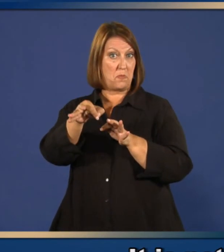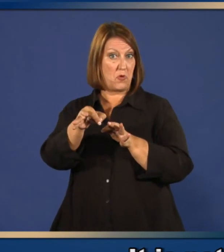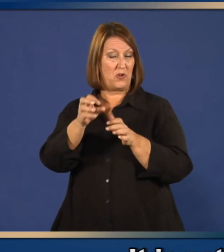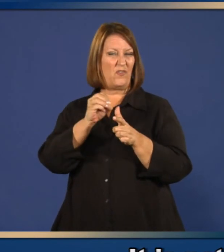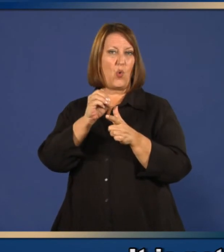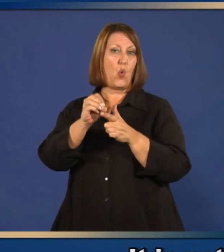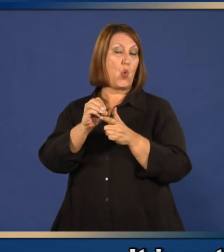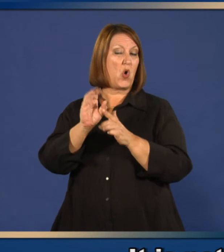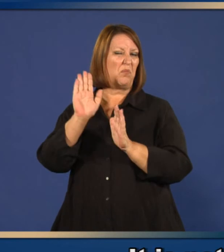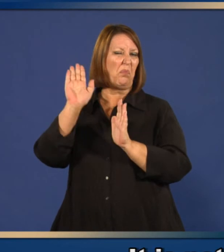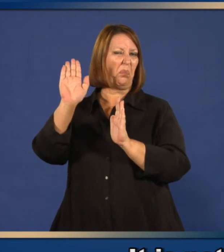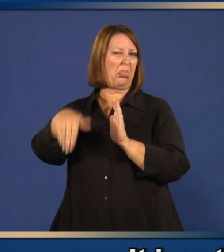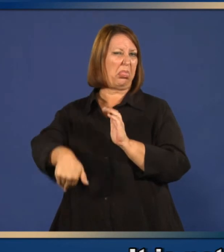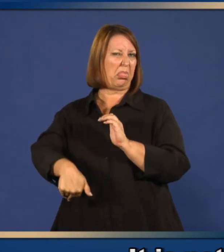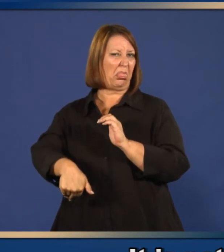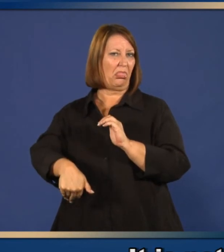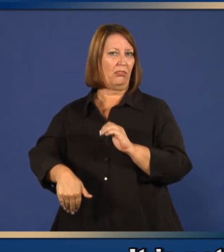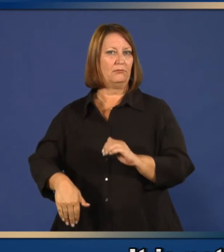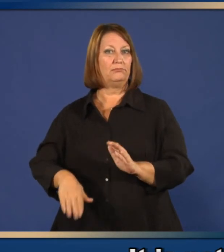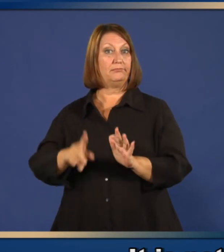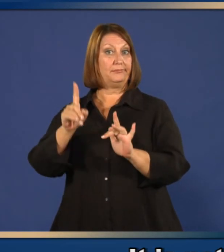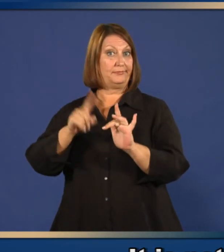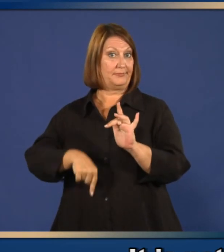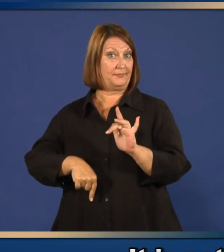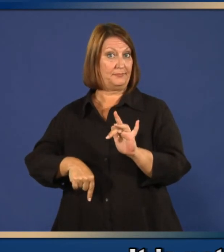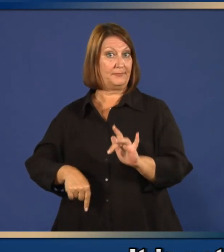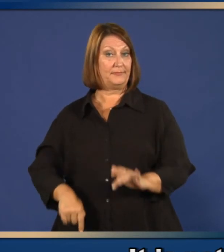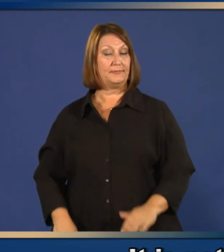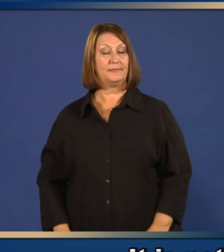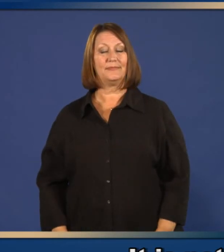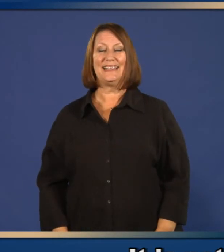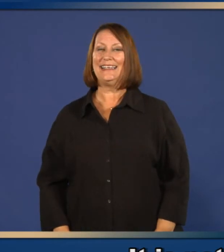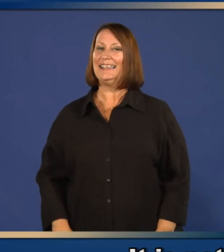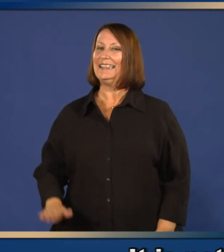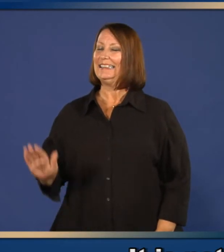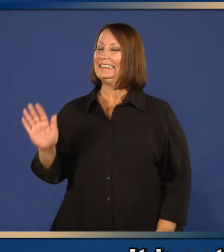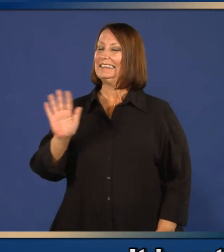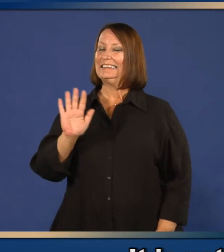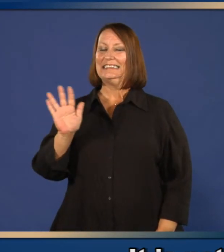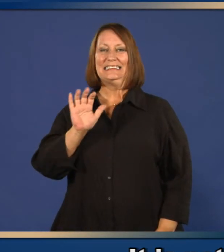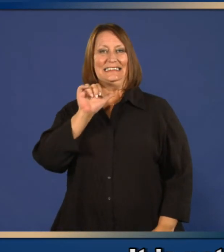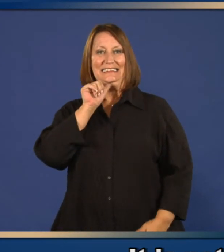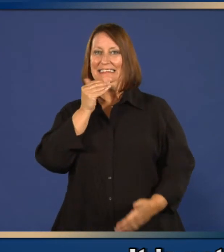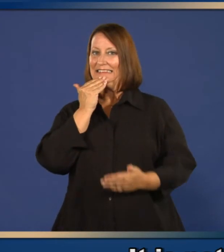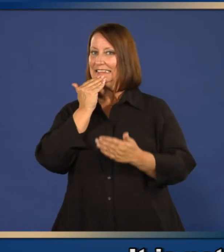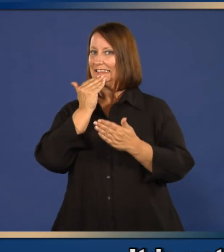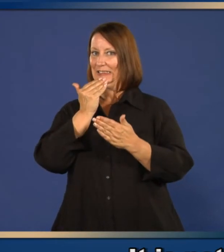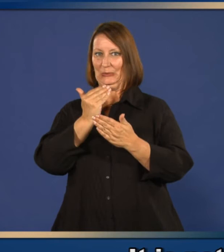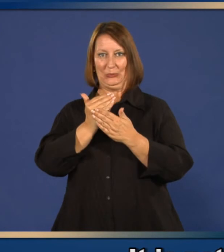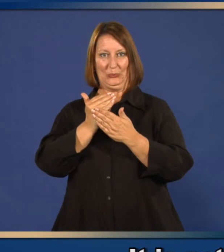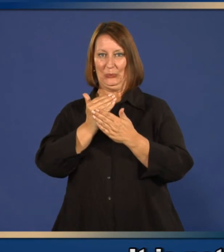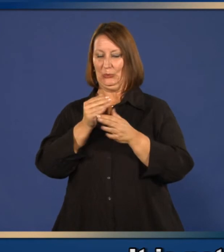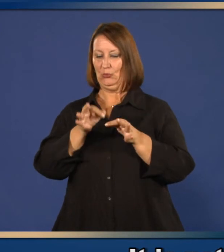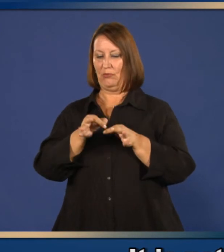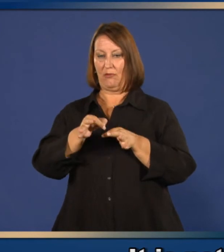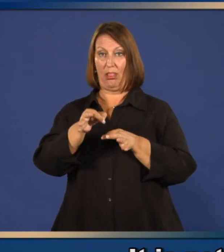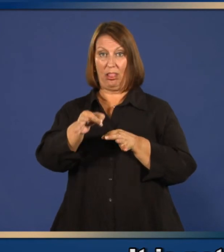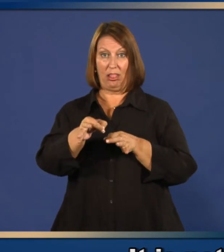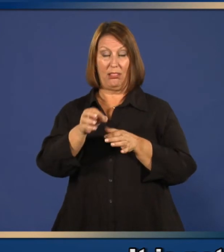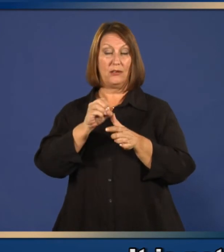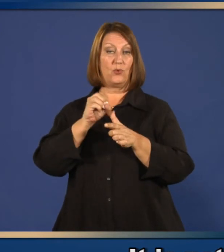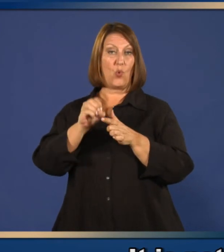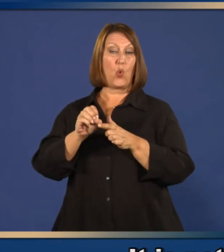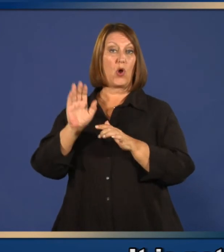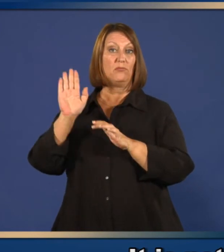It is not a good idea to skip or delay vaccines, as this will leave your child vulnerable to diseases for